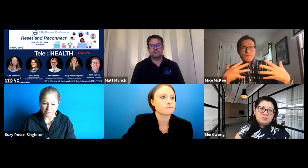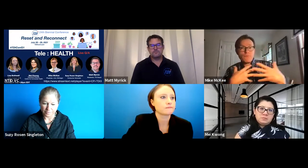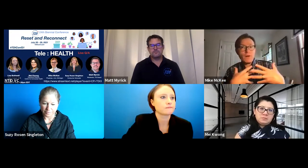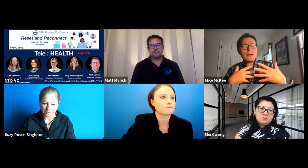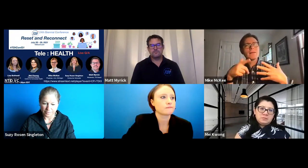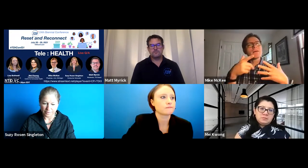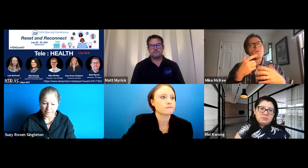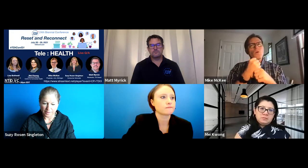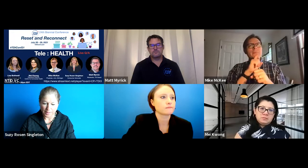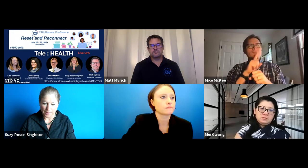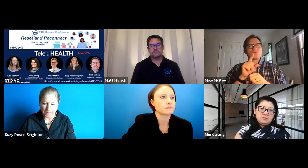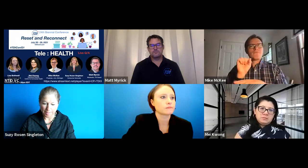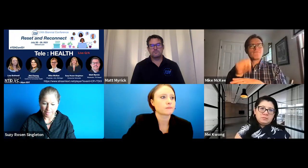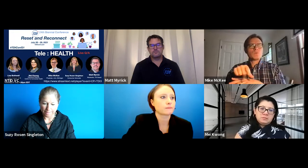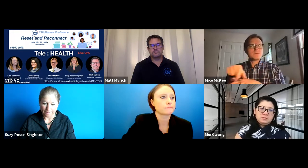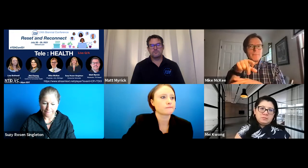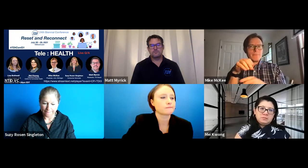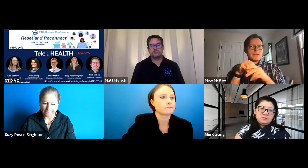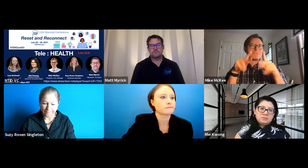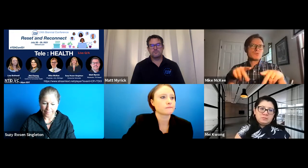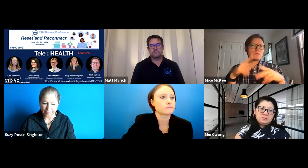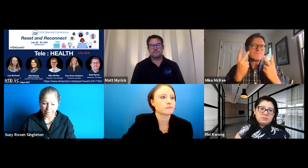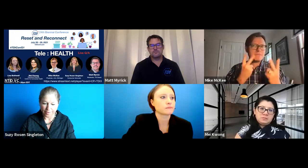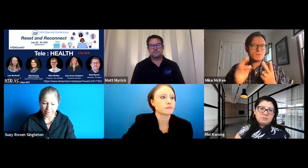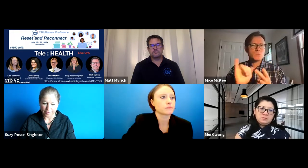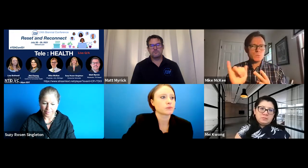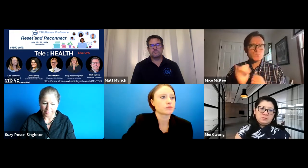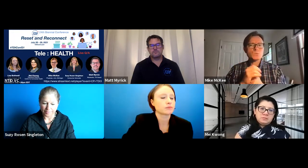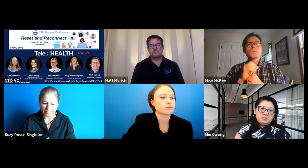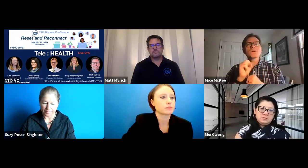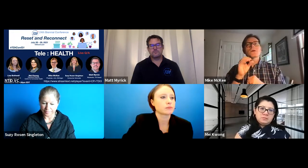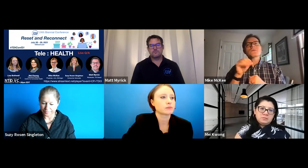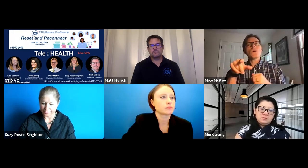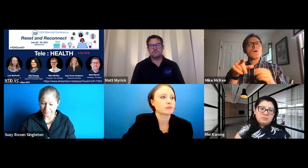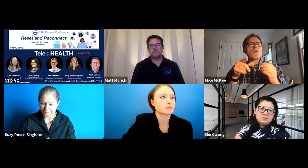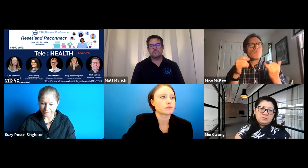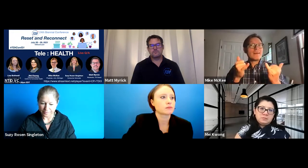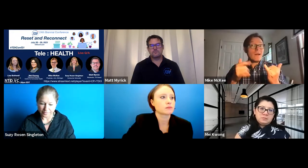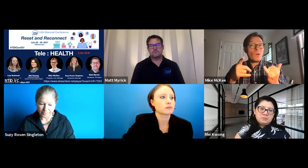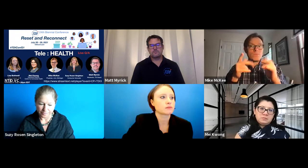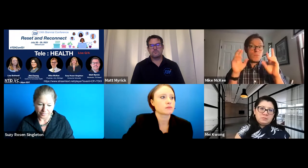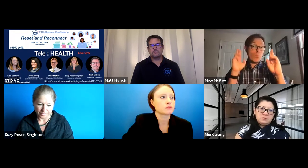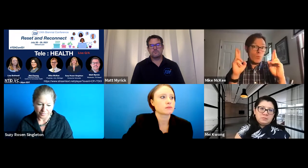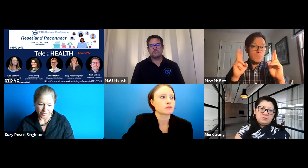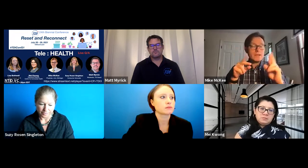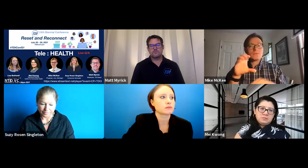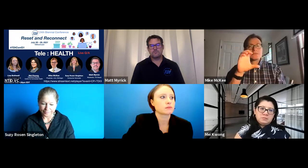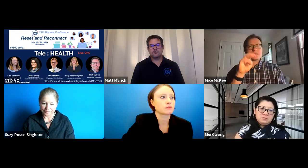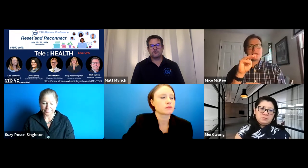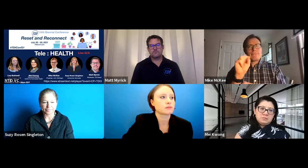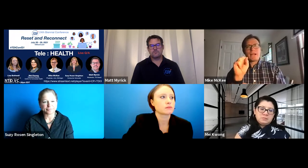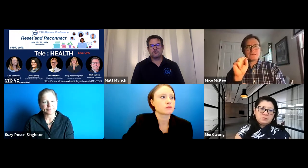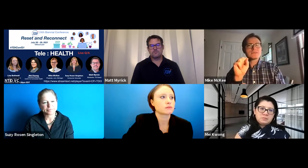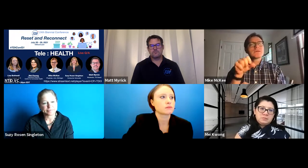someone's sick, they want to come in, or maybe they're afraid, we want to make sure that we are able to support them to have an in-person